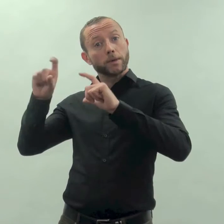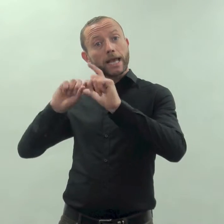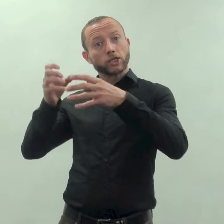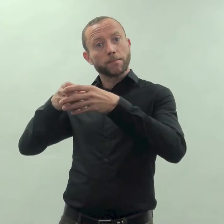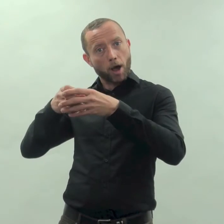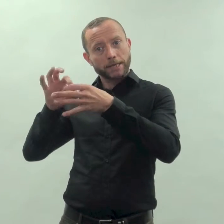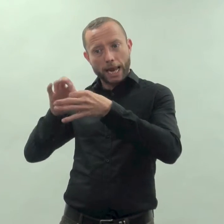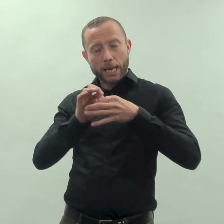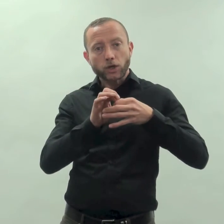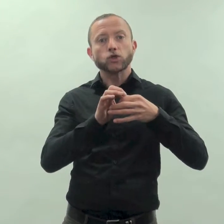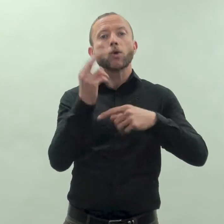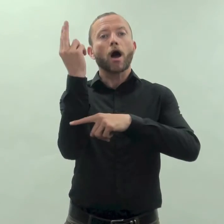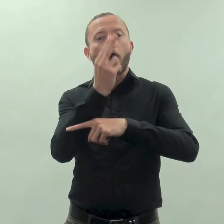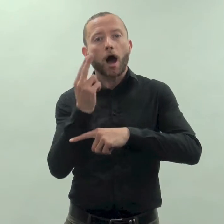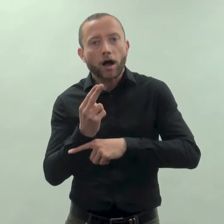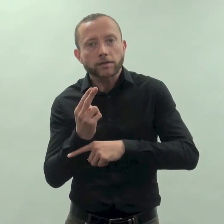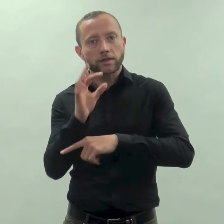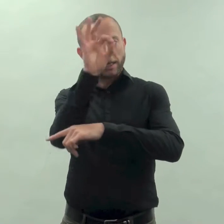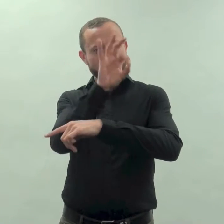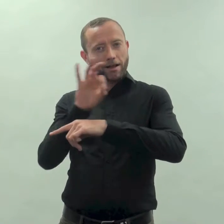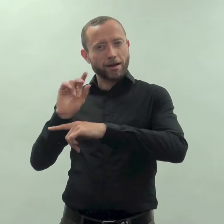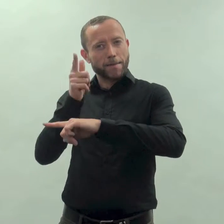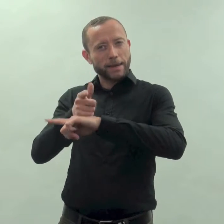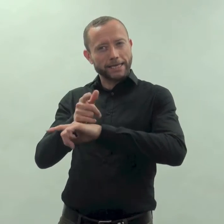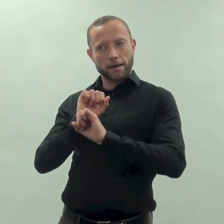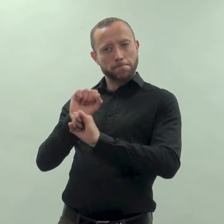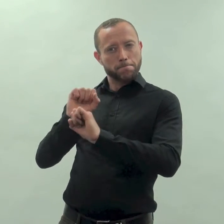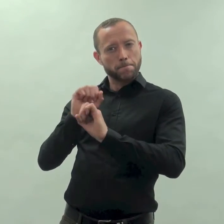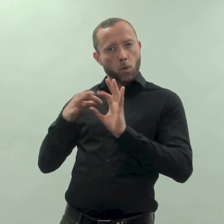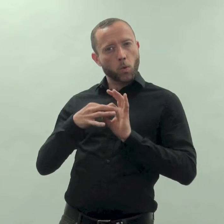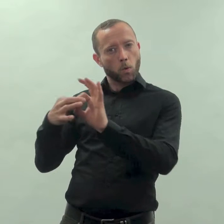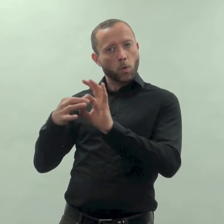Arts, Design and Media at Birmingham City University.